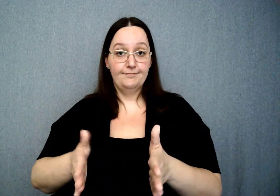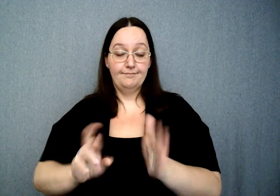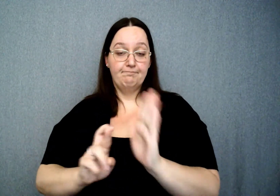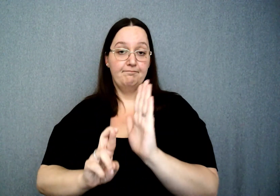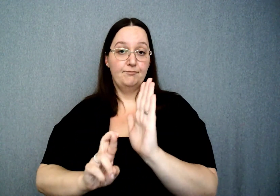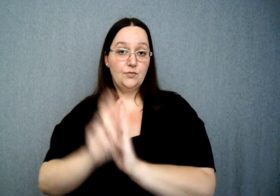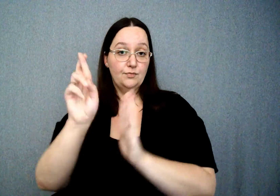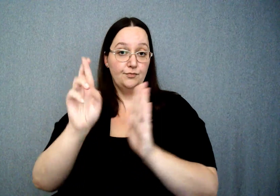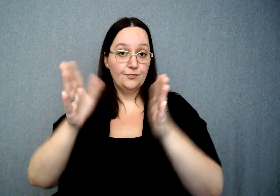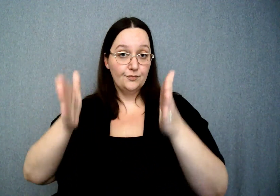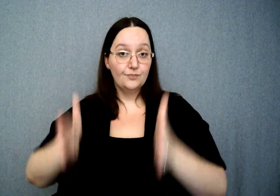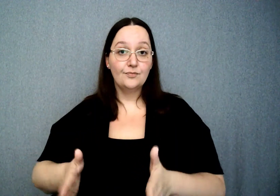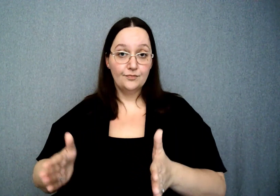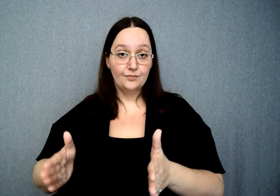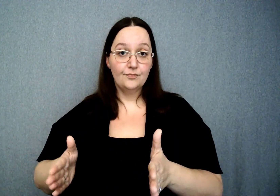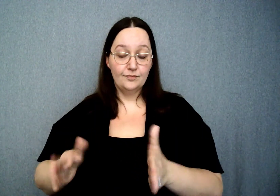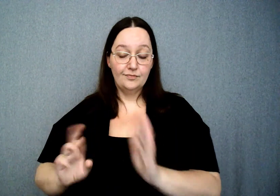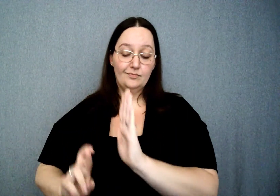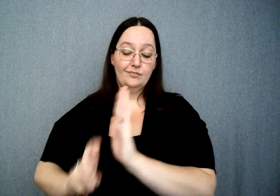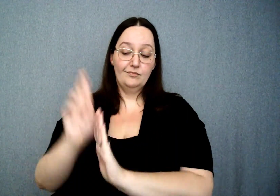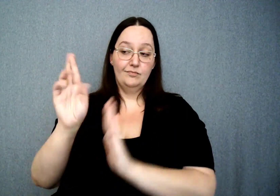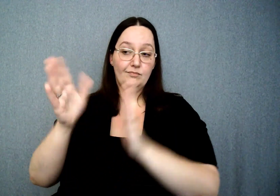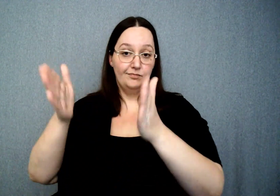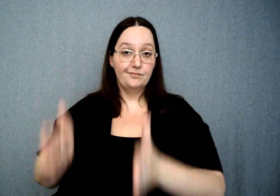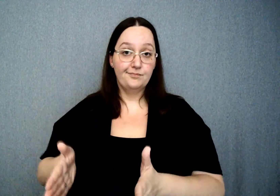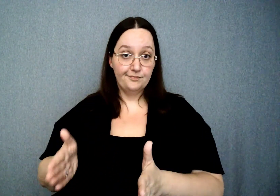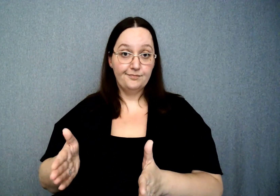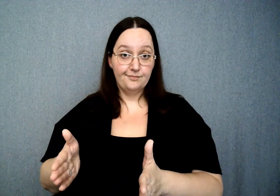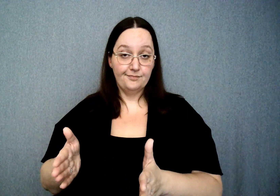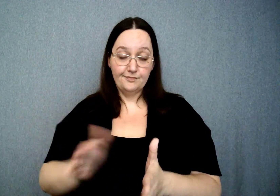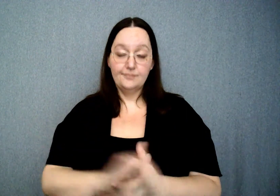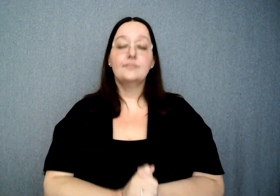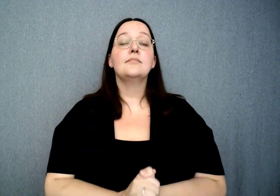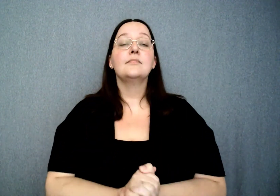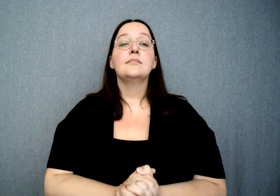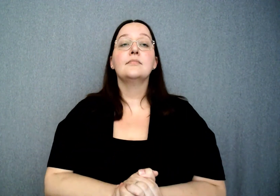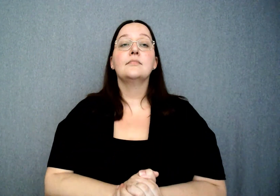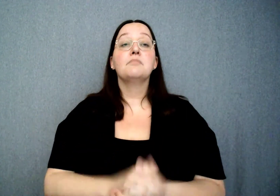agent suffix. Rocketeer, basically. Astronaut.